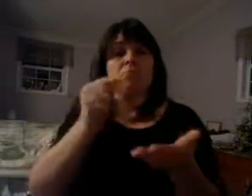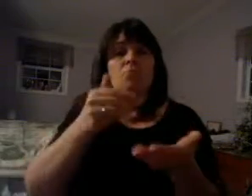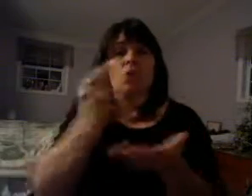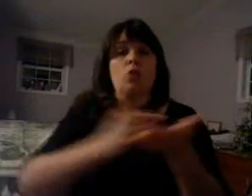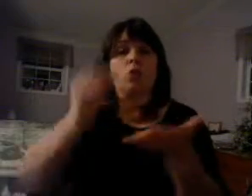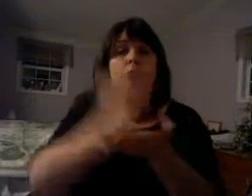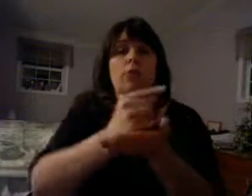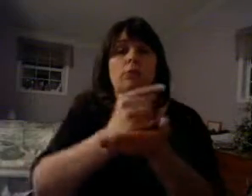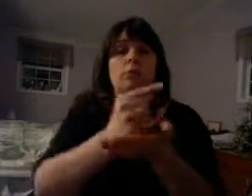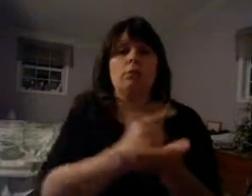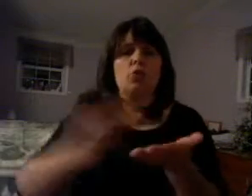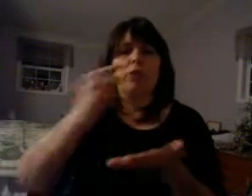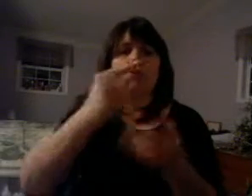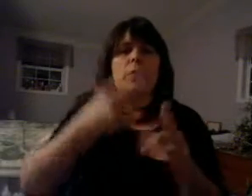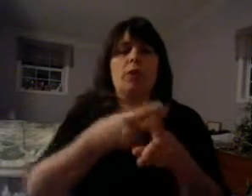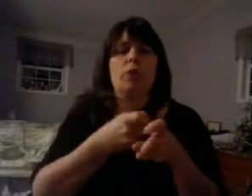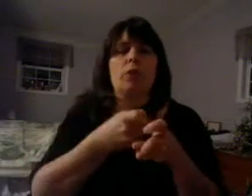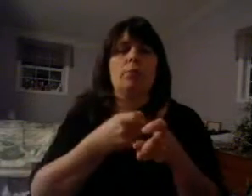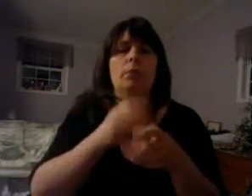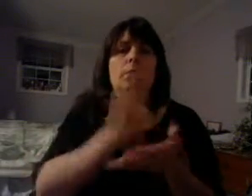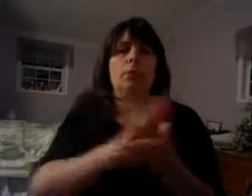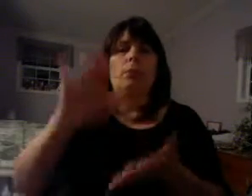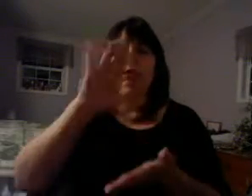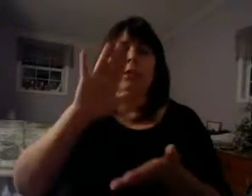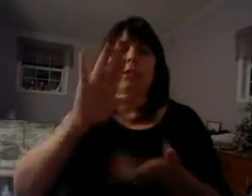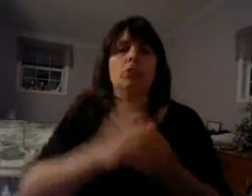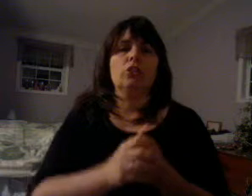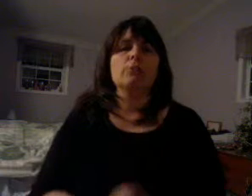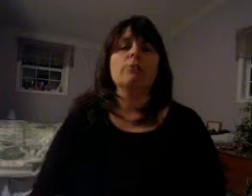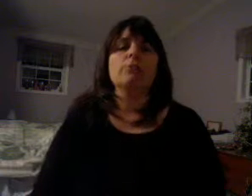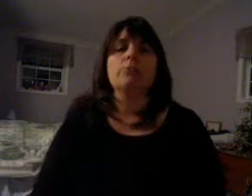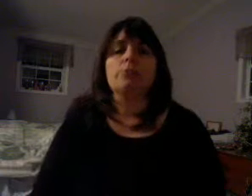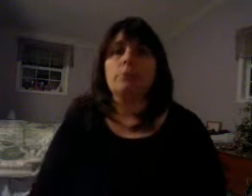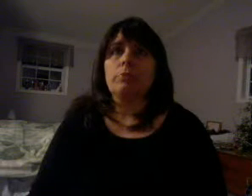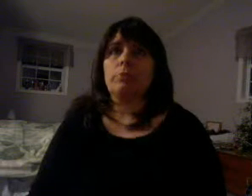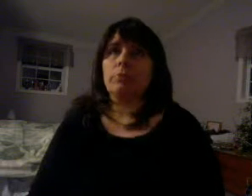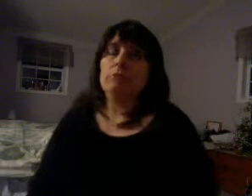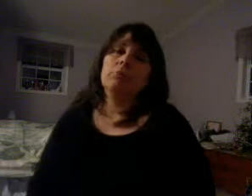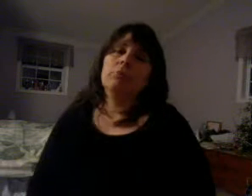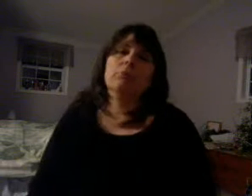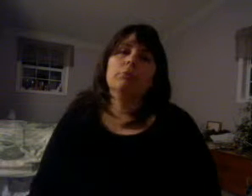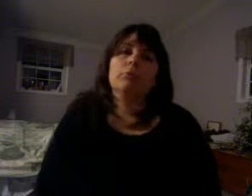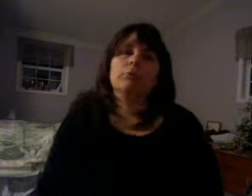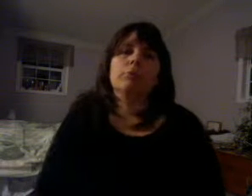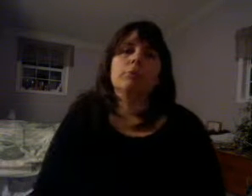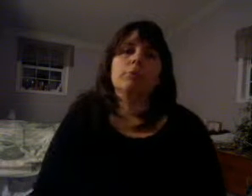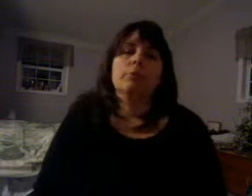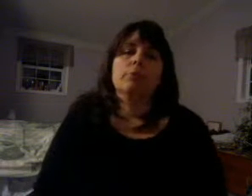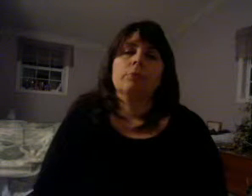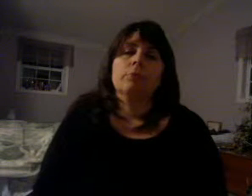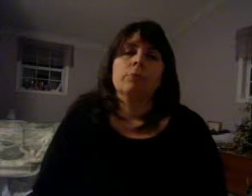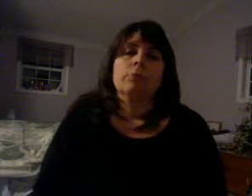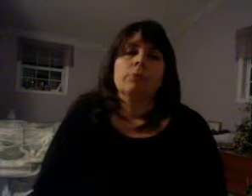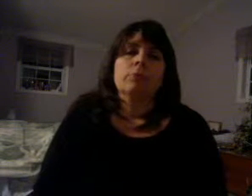being murdered are far higher for these men than the odds of ever being a lawyer, a doctor, a teacher, or a college professor. So